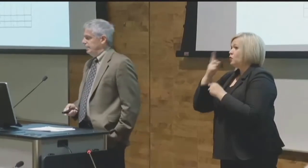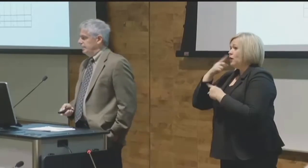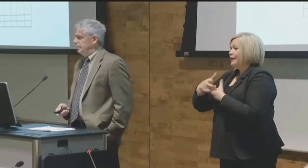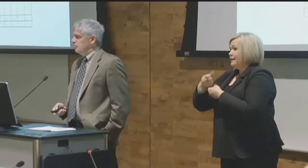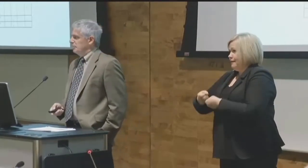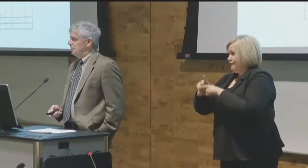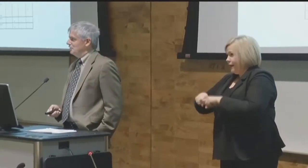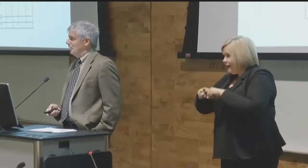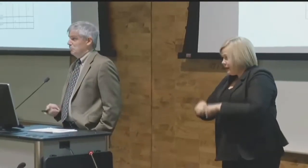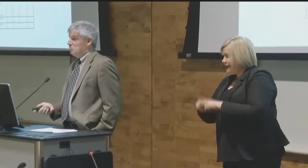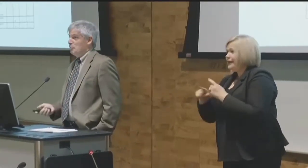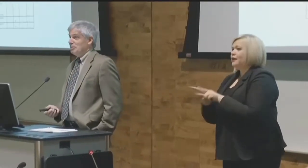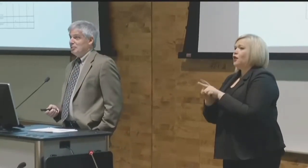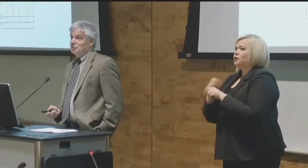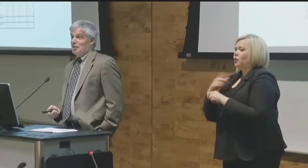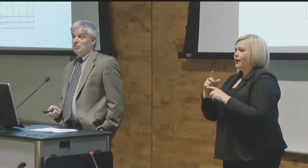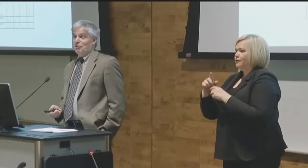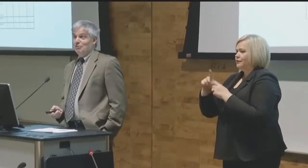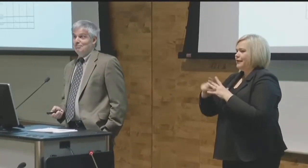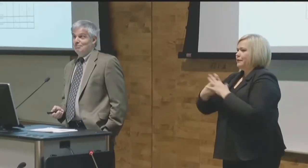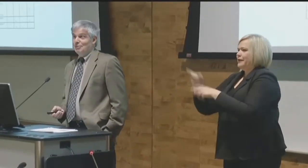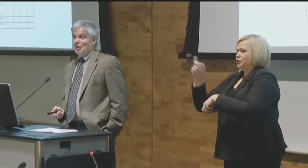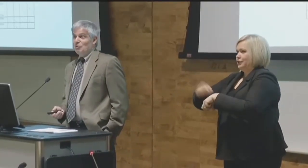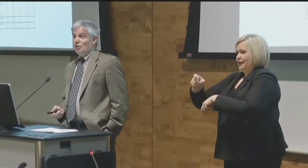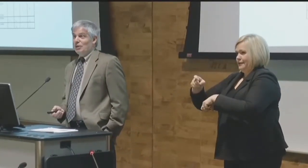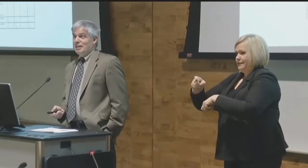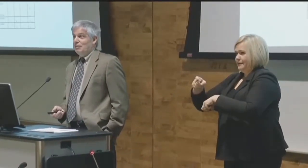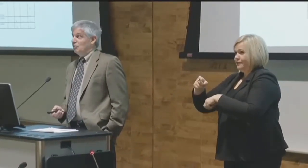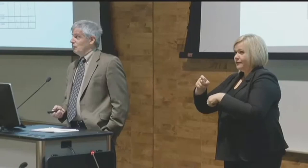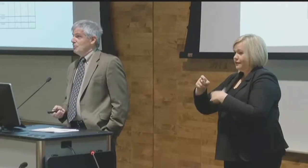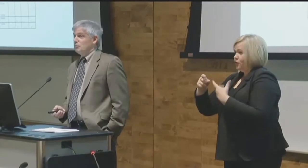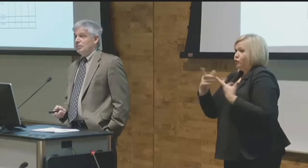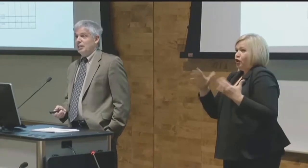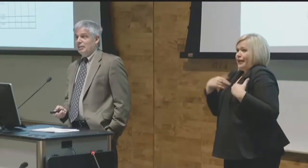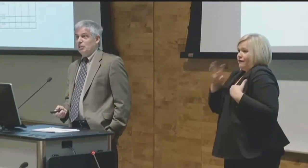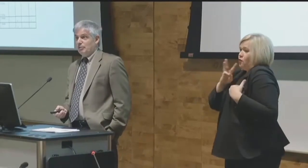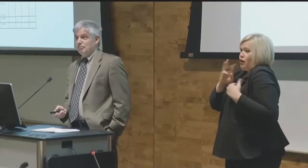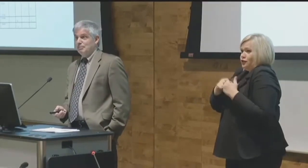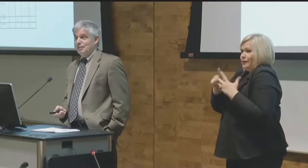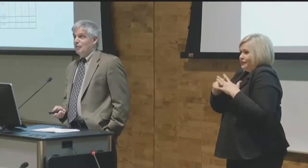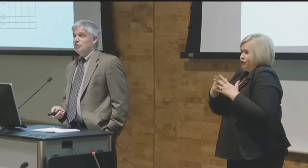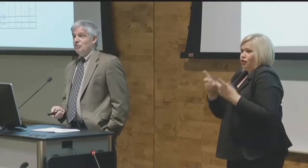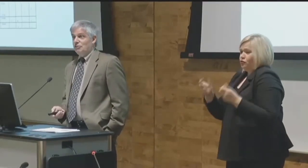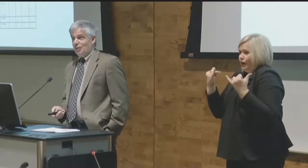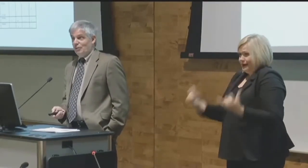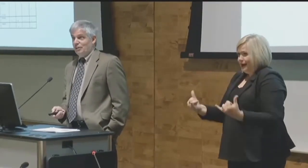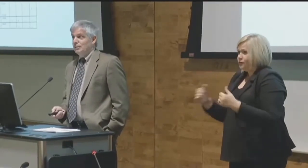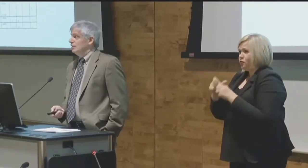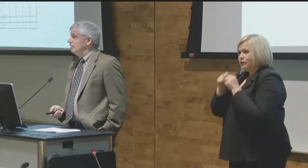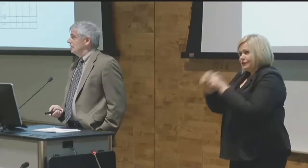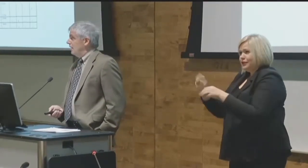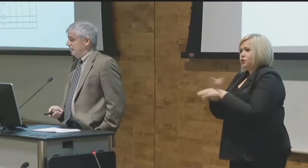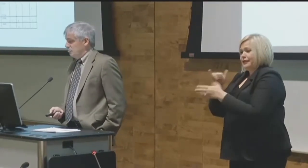one in implementation time. Implementation time is zero. We're getting the water right now. The system has reached an equilibrium, and we're just going to stay on